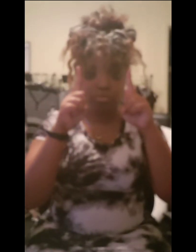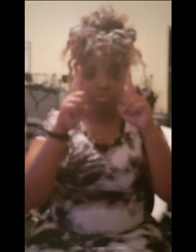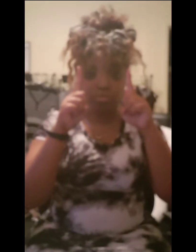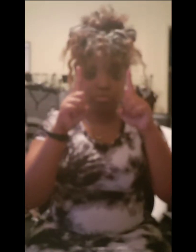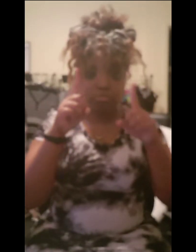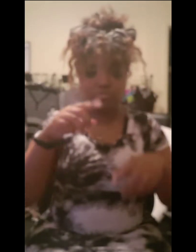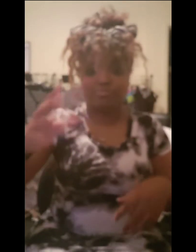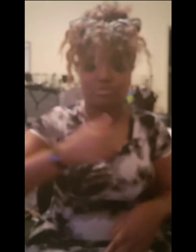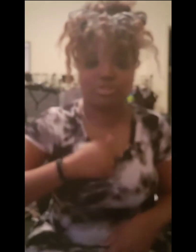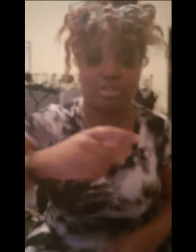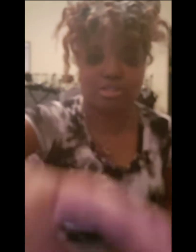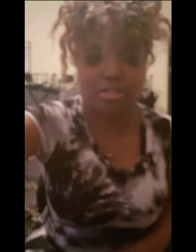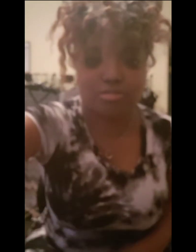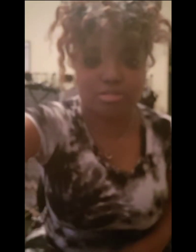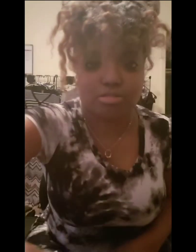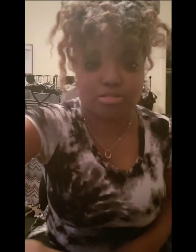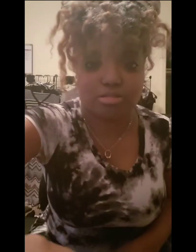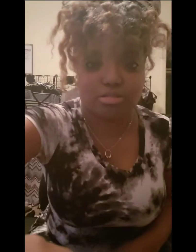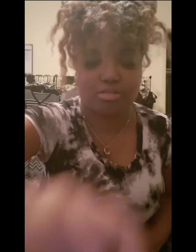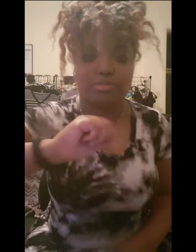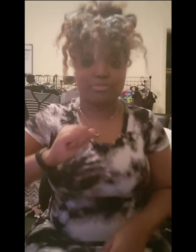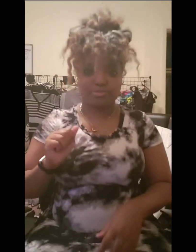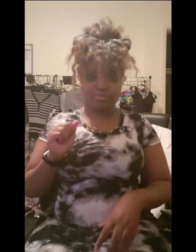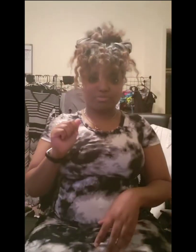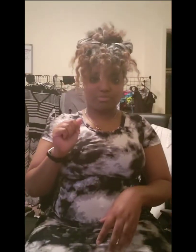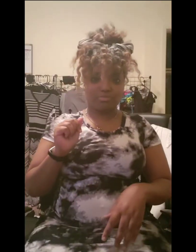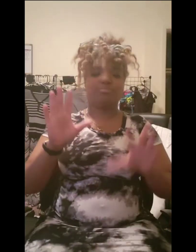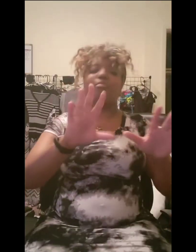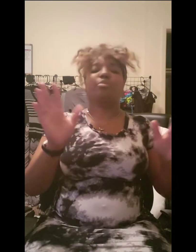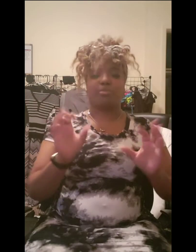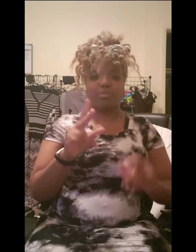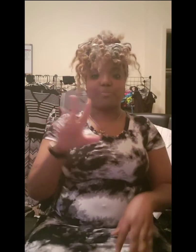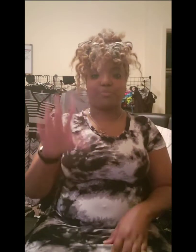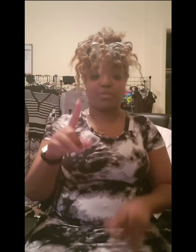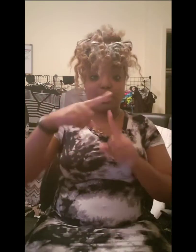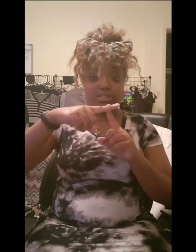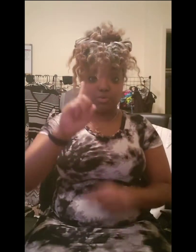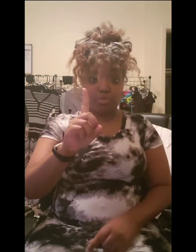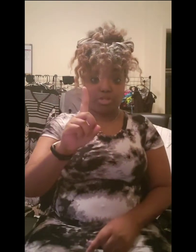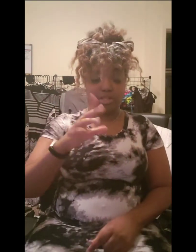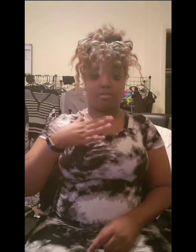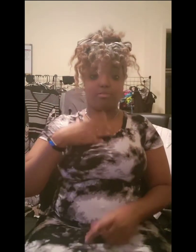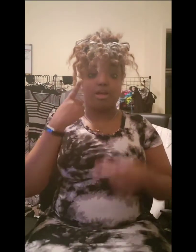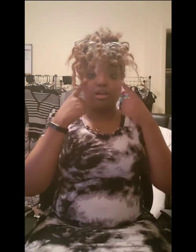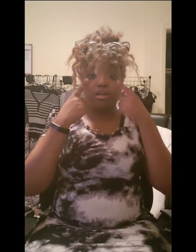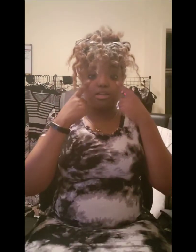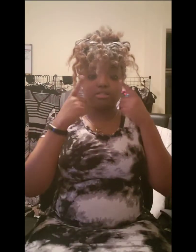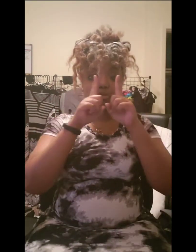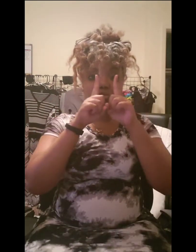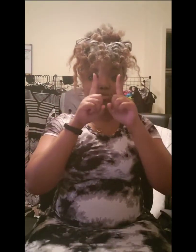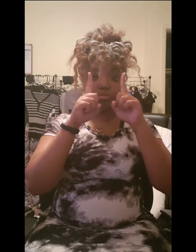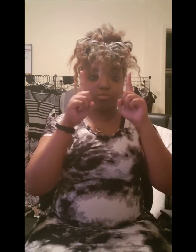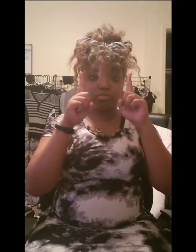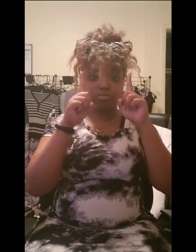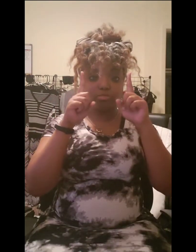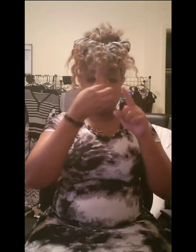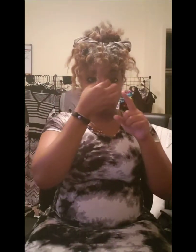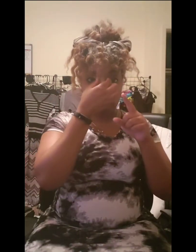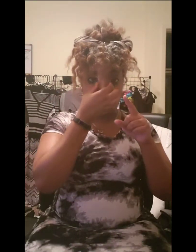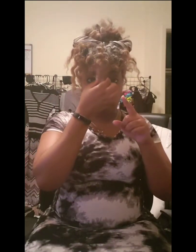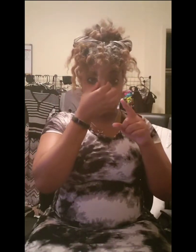For type 1, we have wide set eyes. So the position of our eyes is further than what it would be